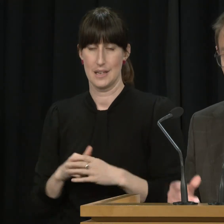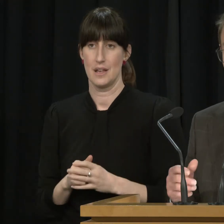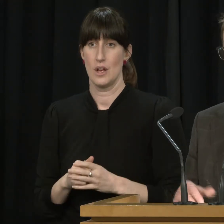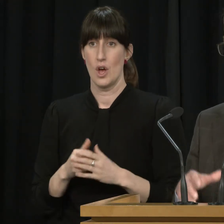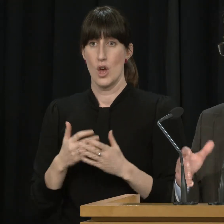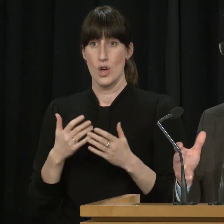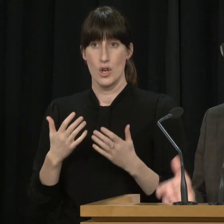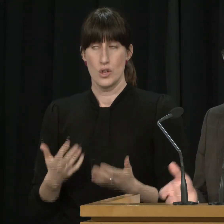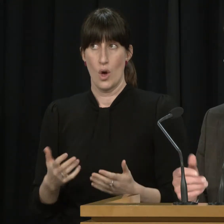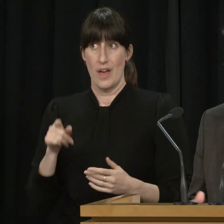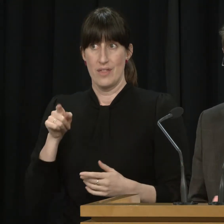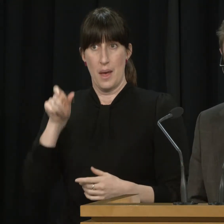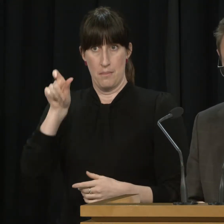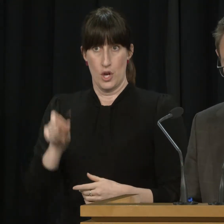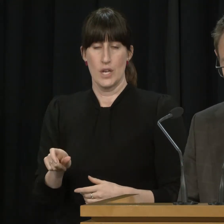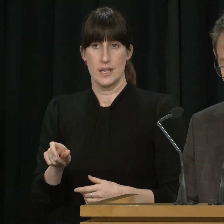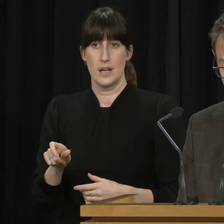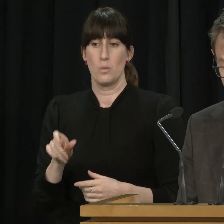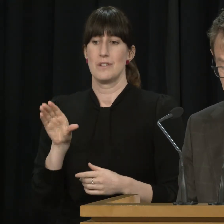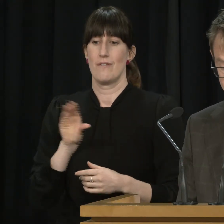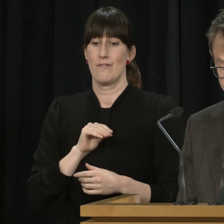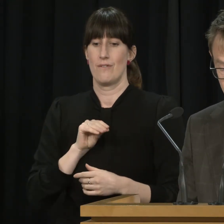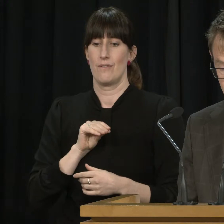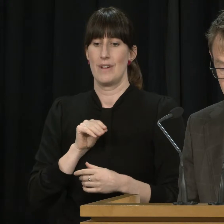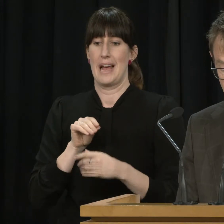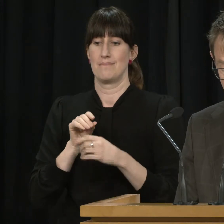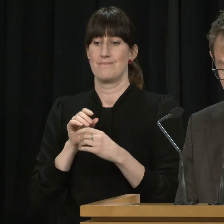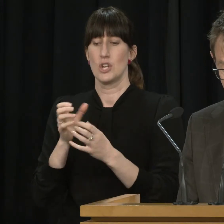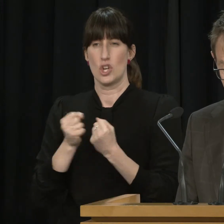is that the pilot was likely infected by the crew on the ship.